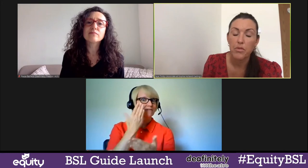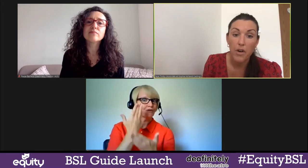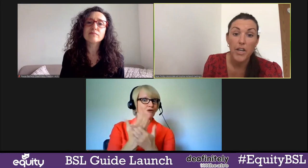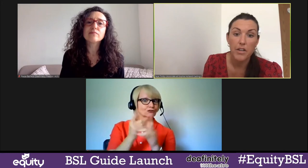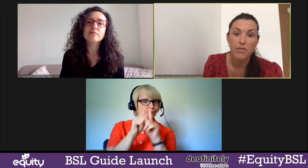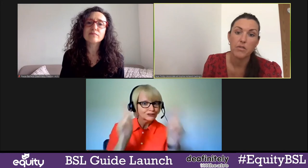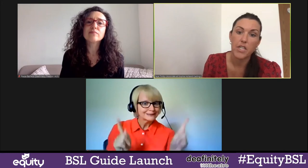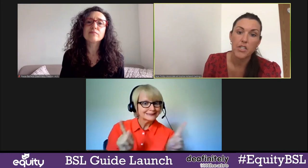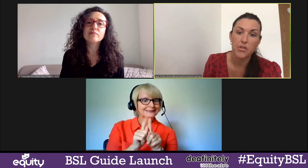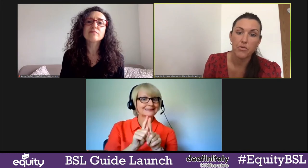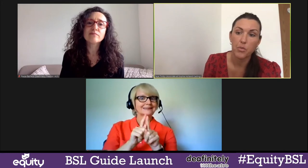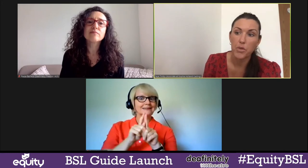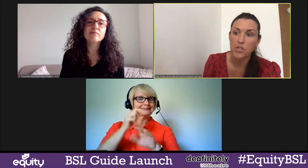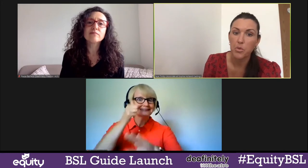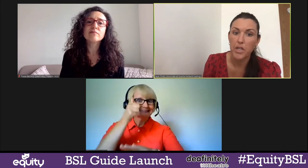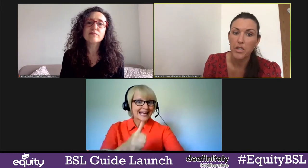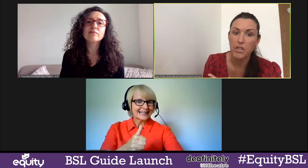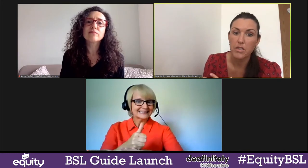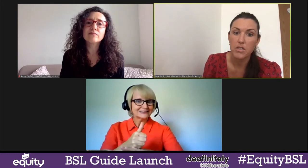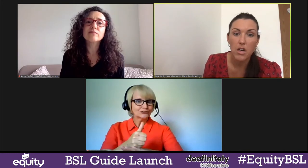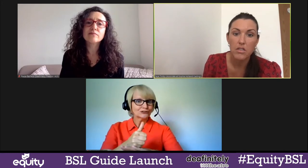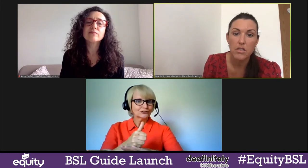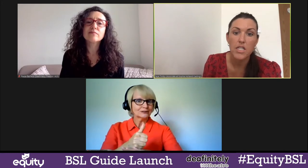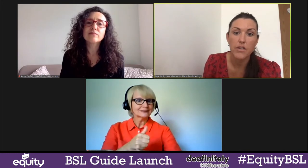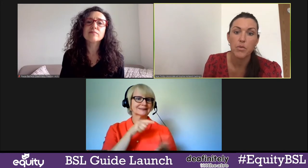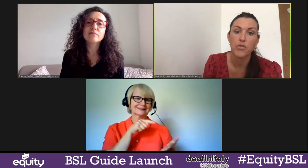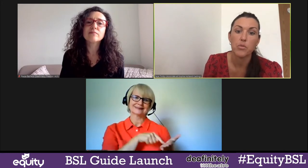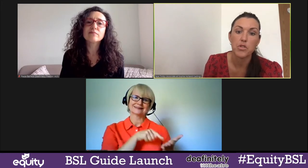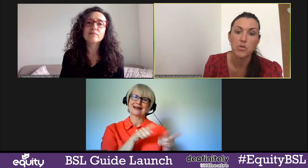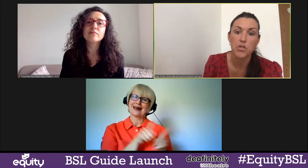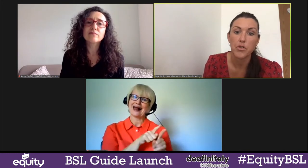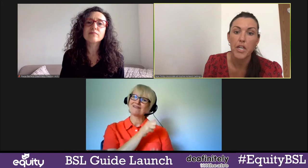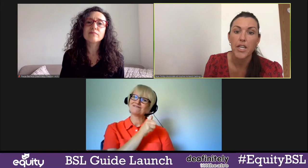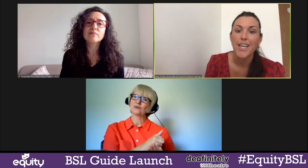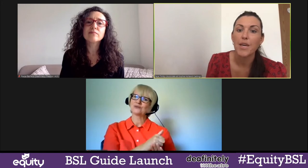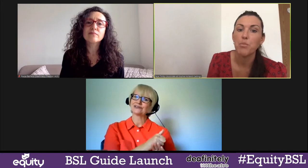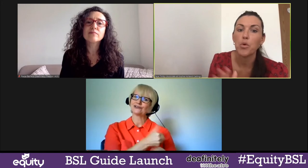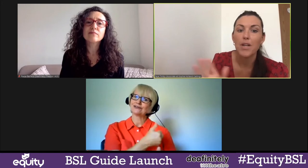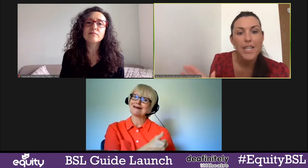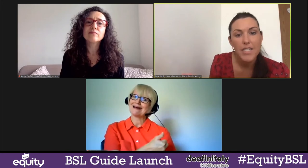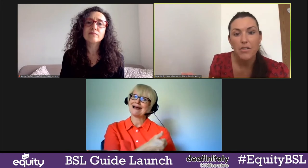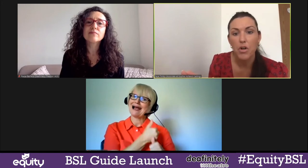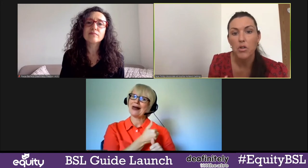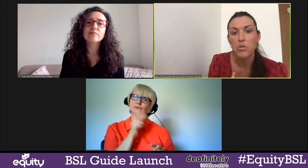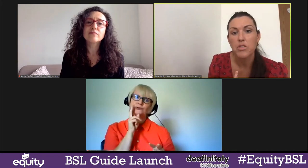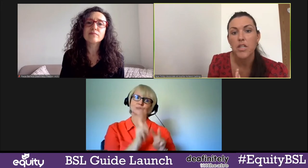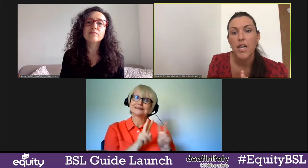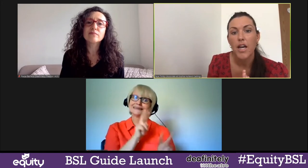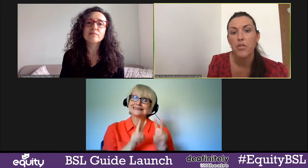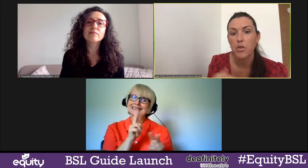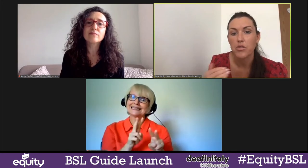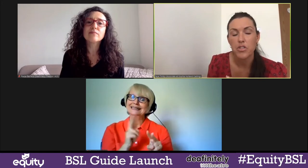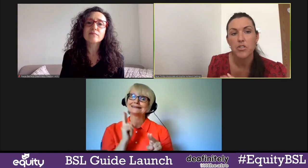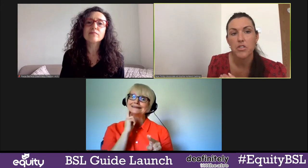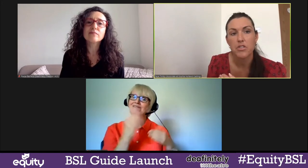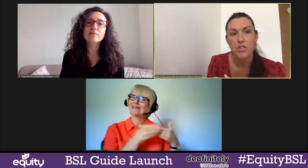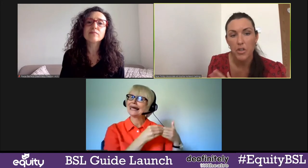provide a foundation from which we can start to see deaf performers on screen in more leading roles and not just as token